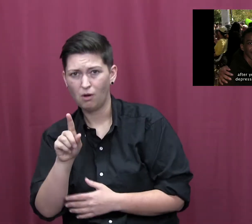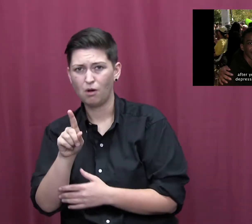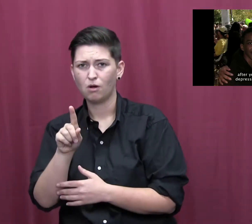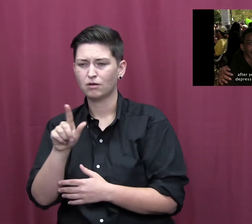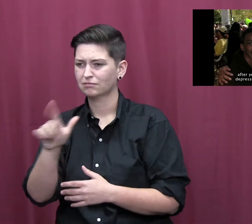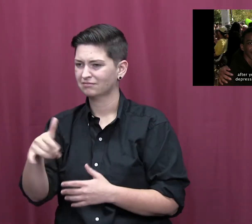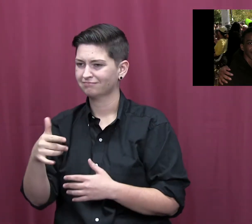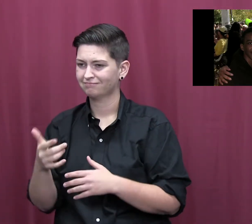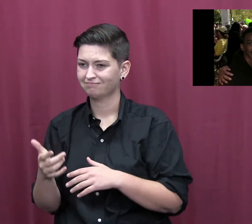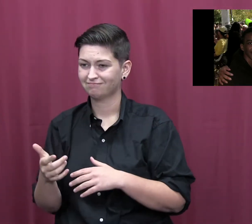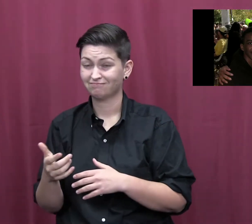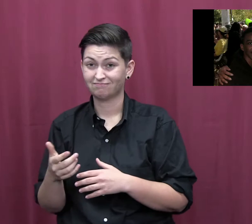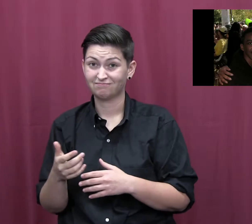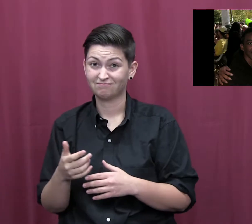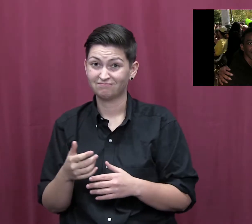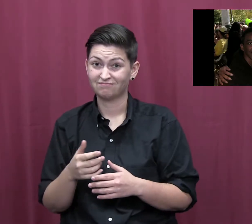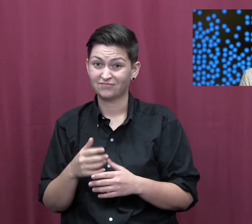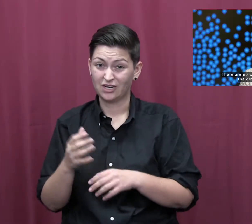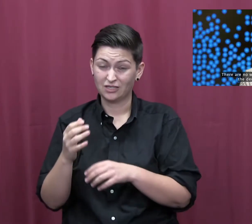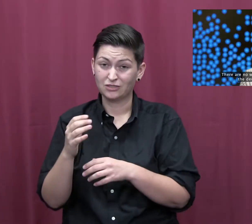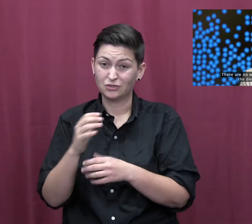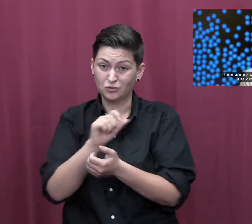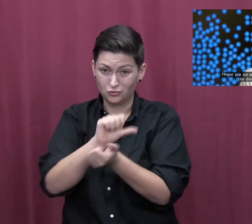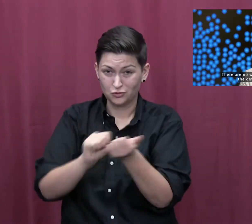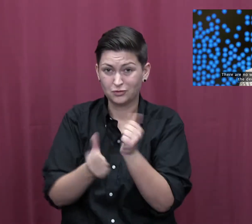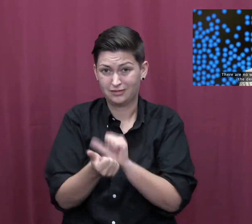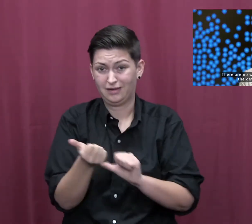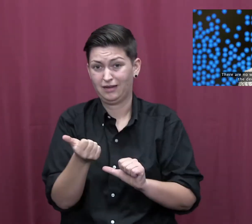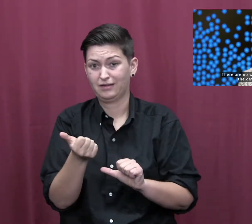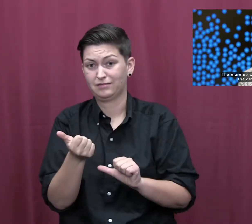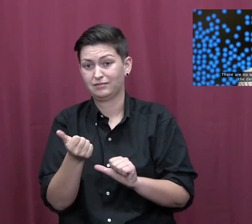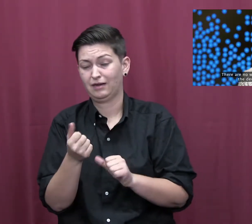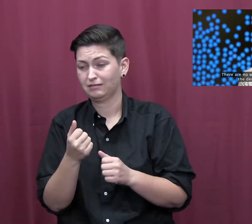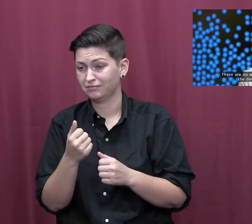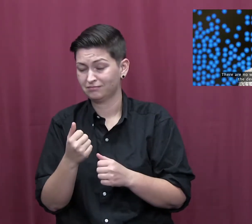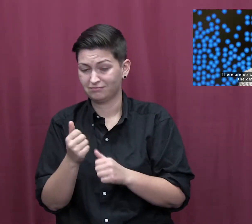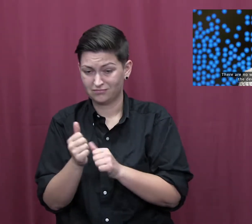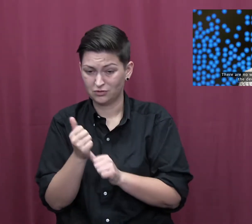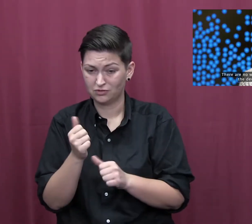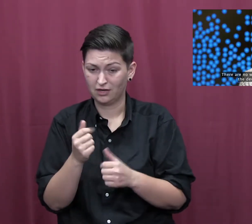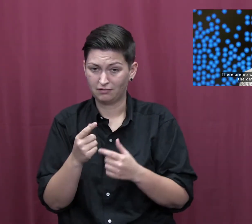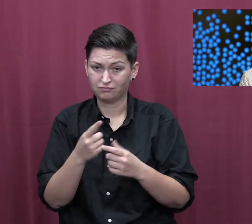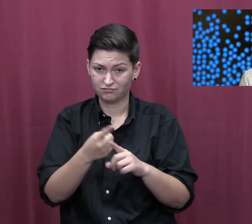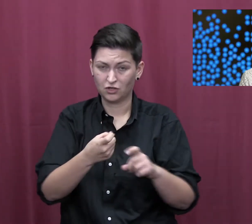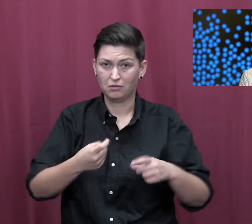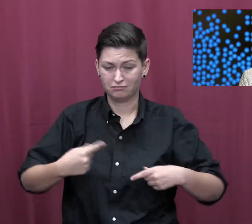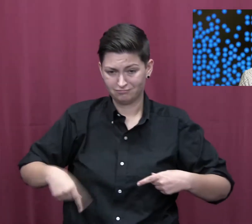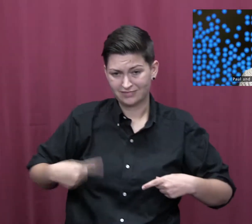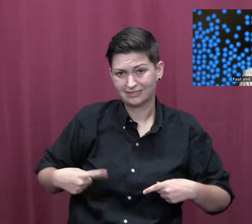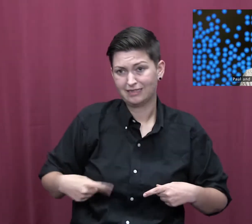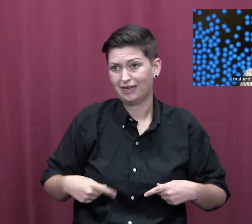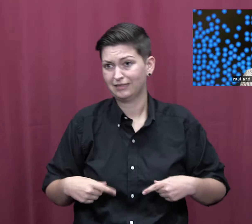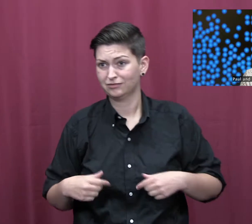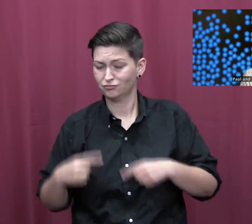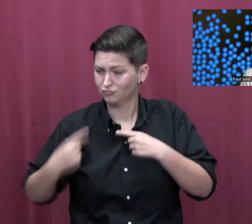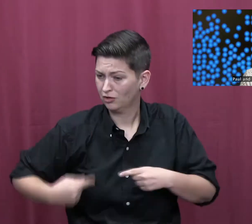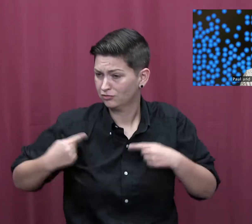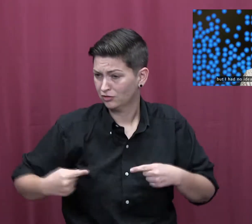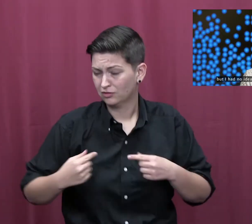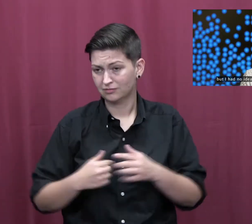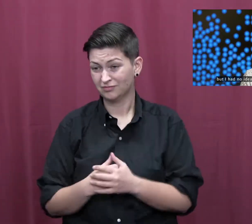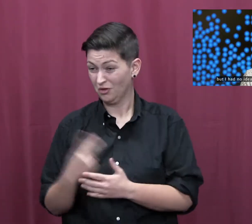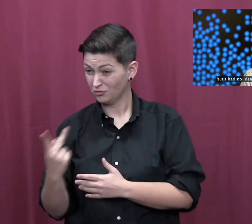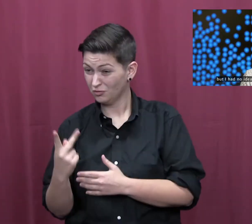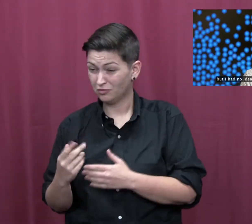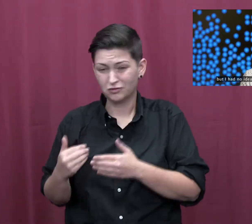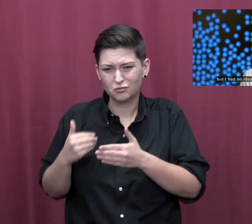and anxiety. There are no words that can describe the devastation I felt. Paul and I were very close, but I had